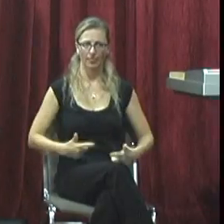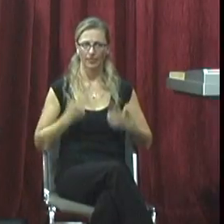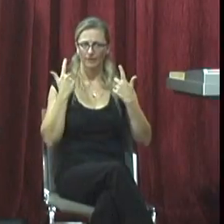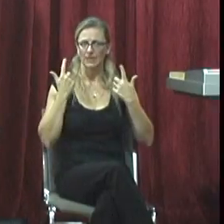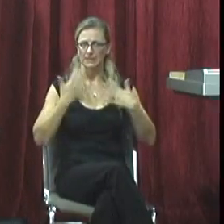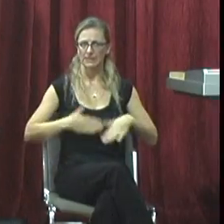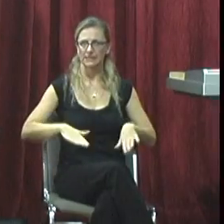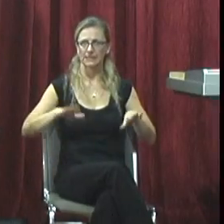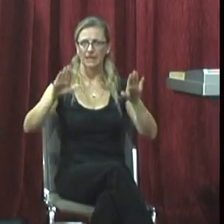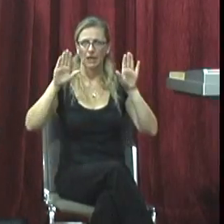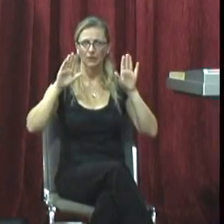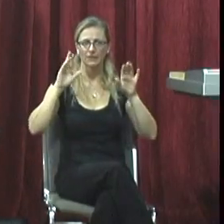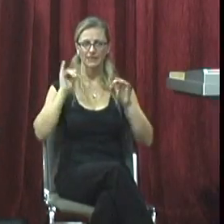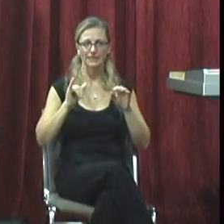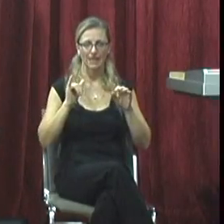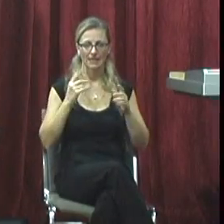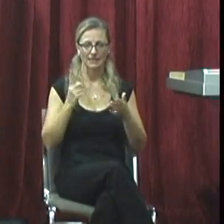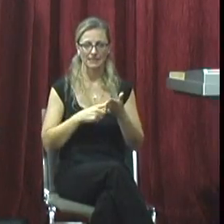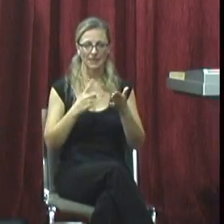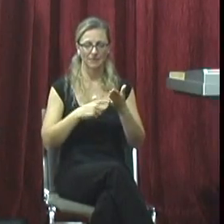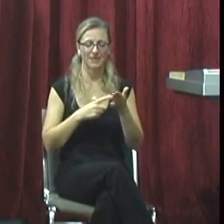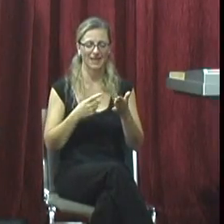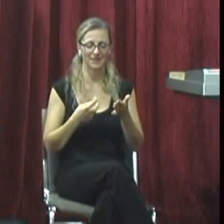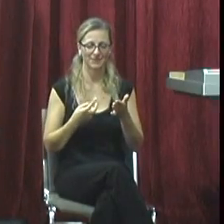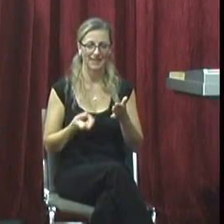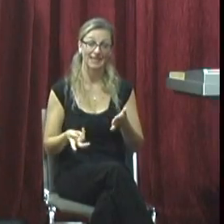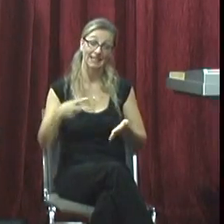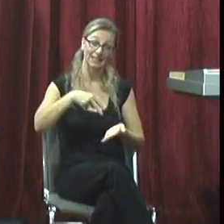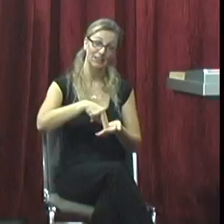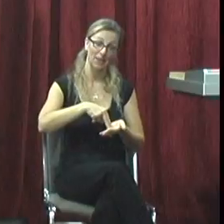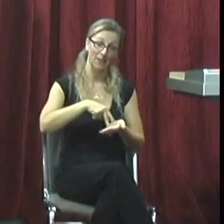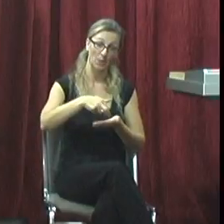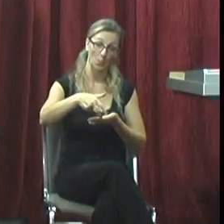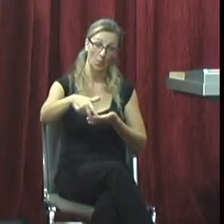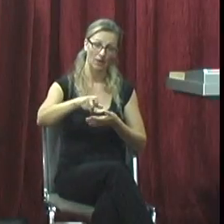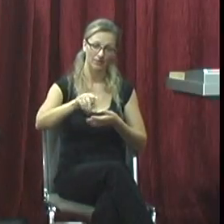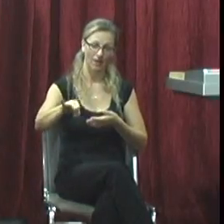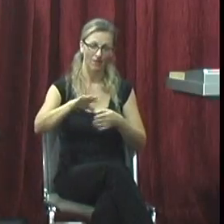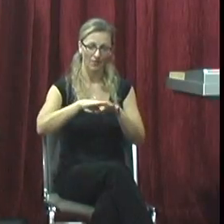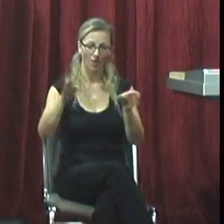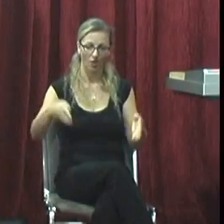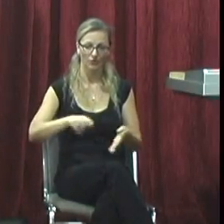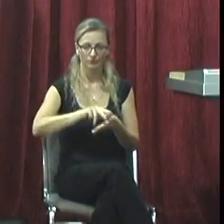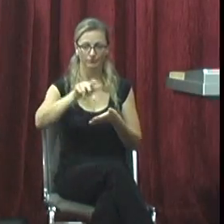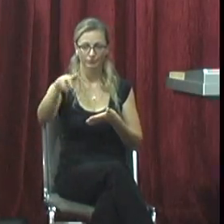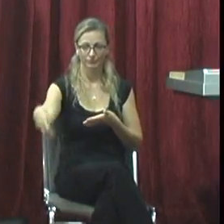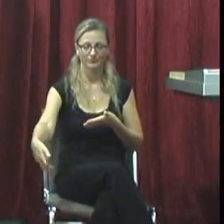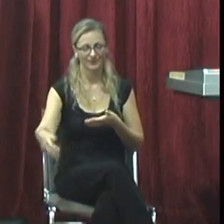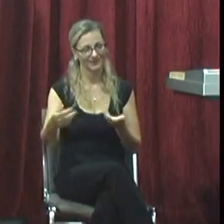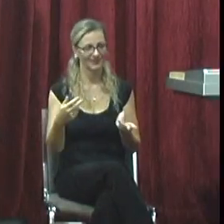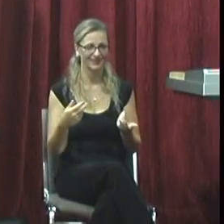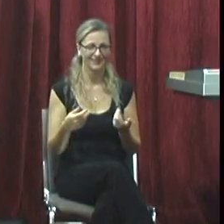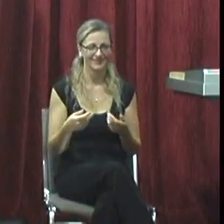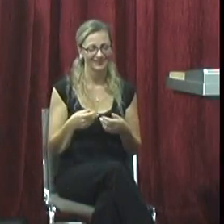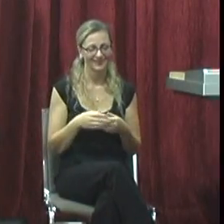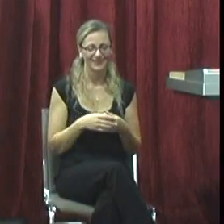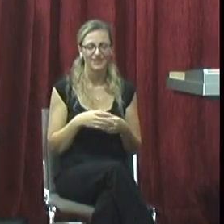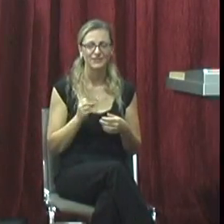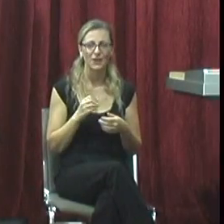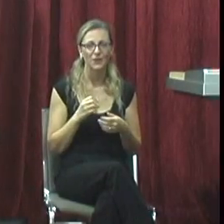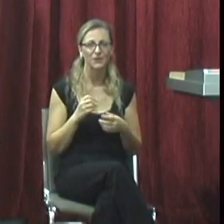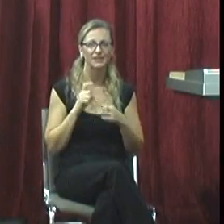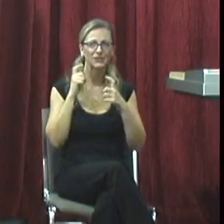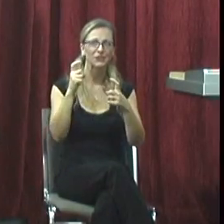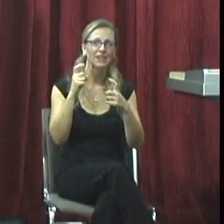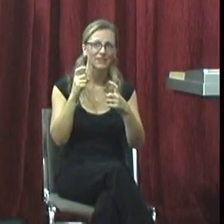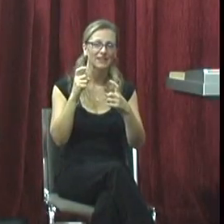sacrifice is that it gets up and gets off the altar? So we give things to God. How many have given something to God and then find out, oh,